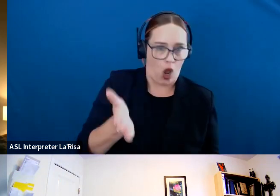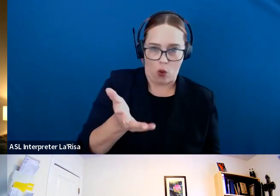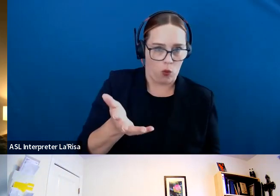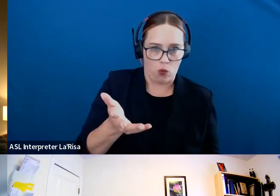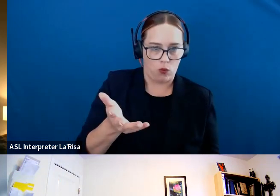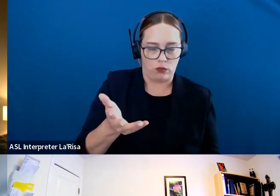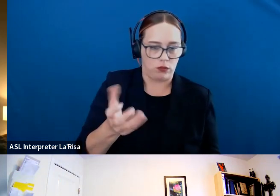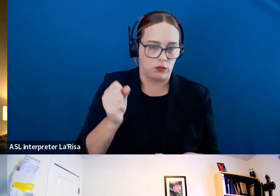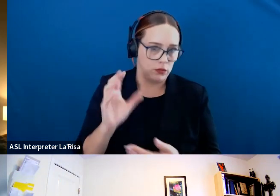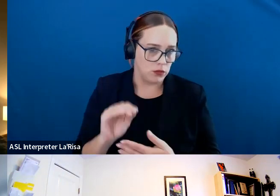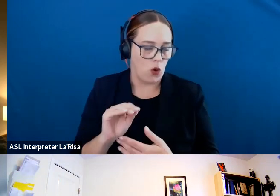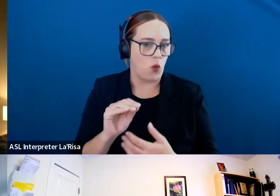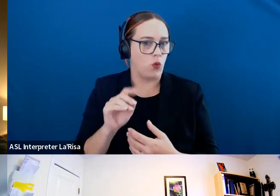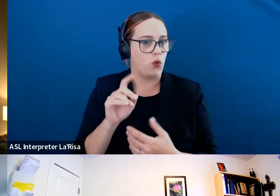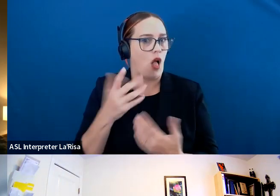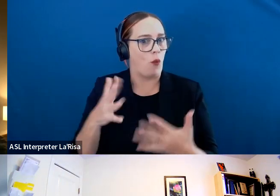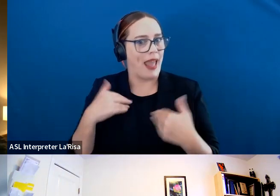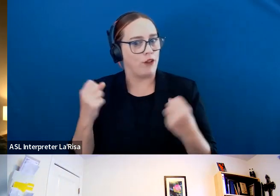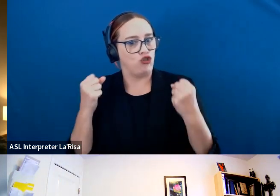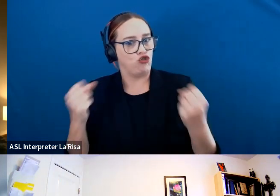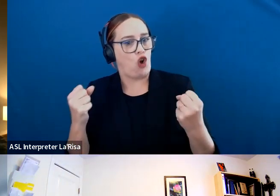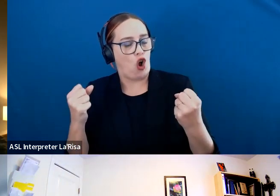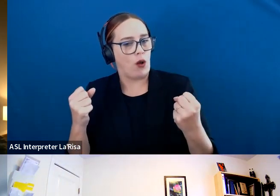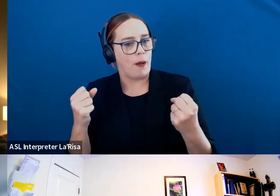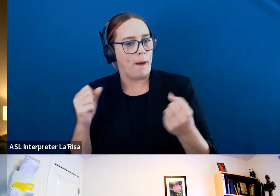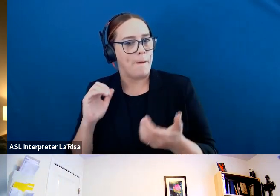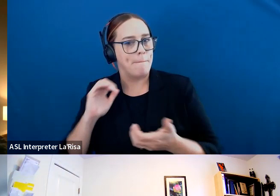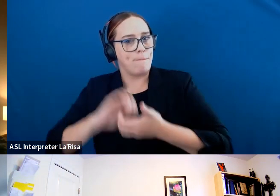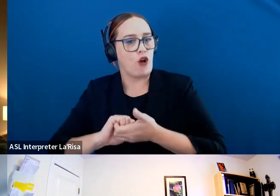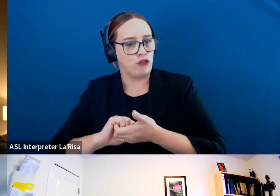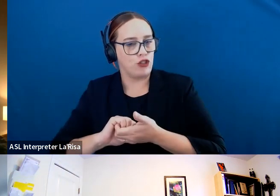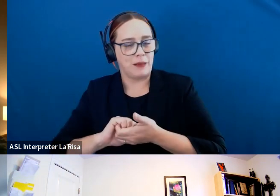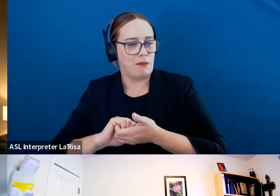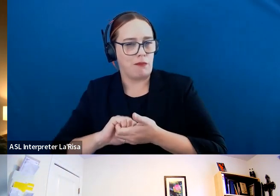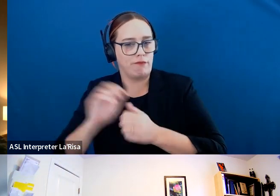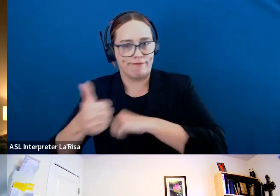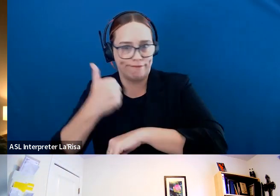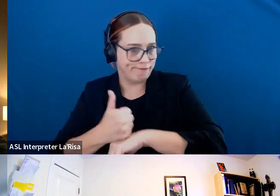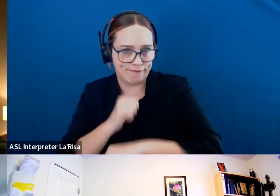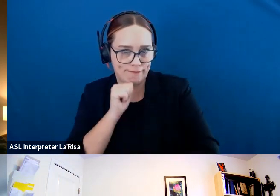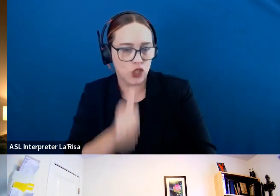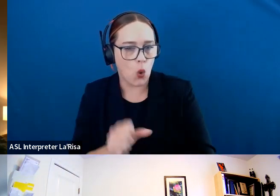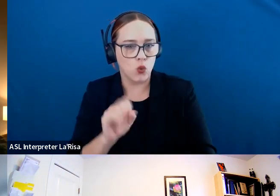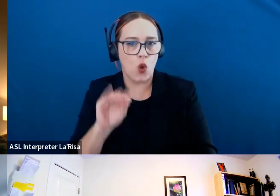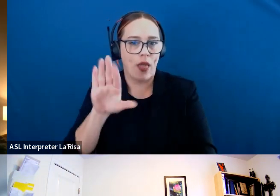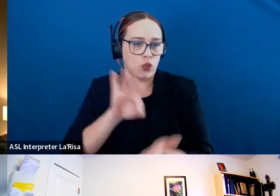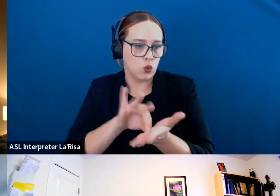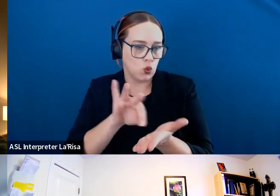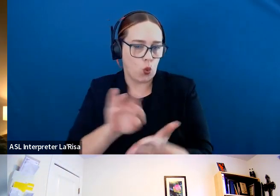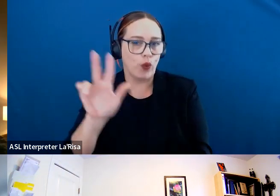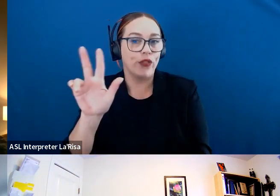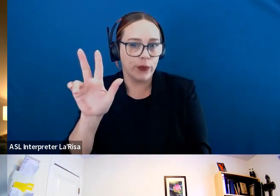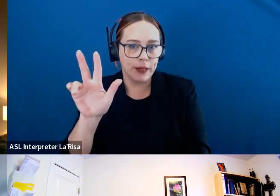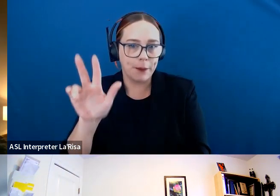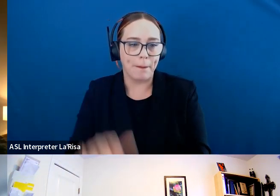contractual partnership relationships in place yet. So they scored themselves a 3 on this one. The